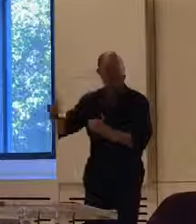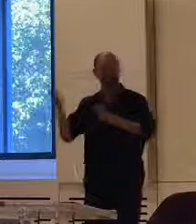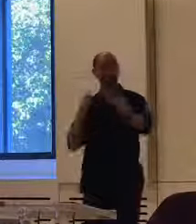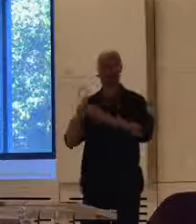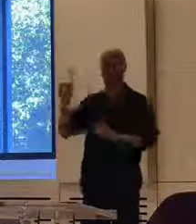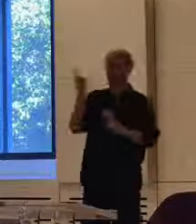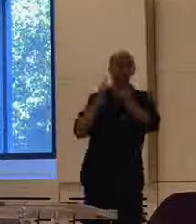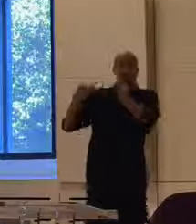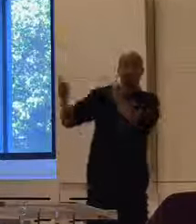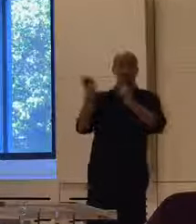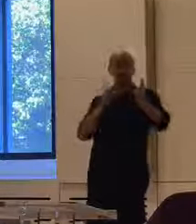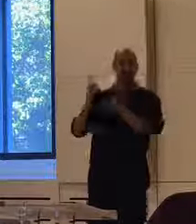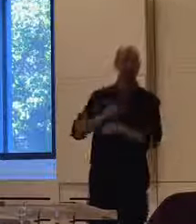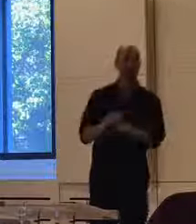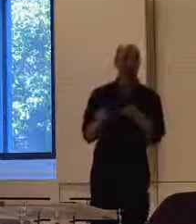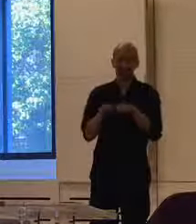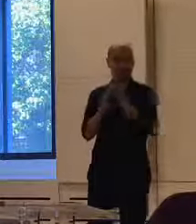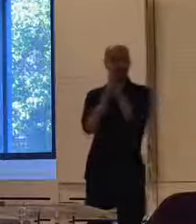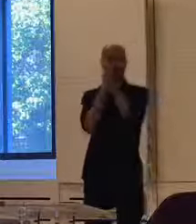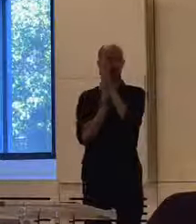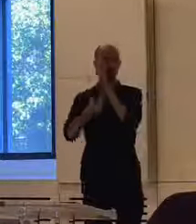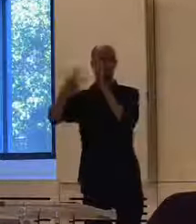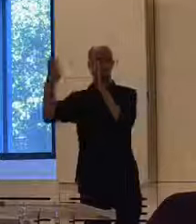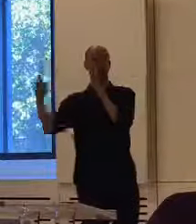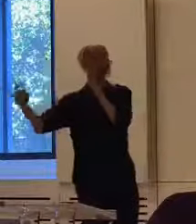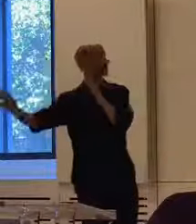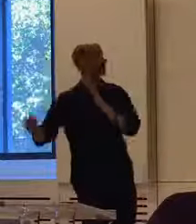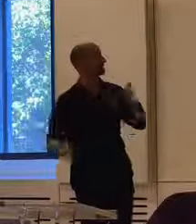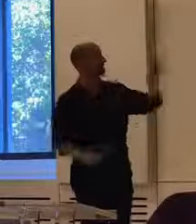And then 9 more people came, 29 people came,